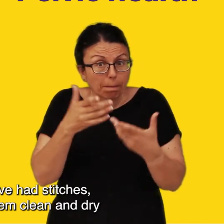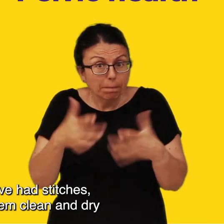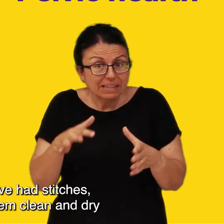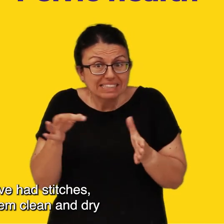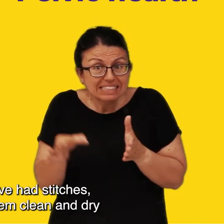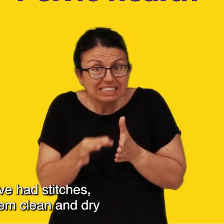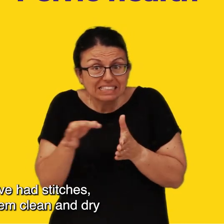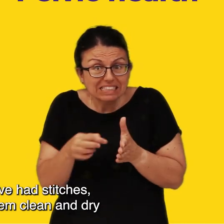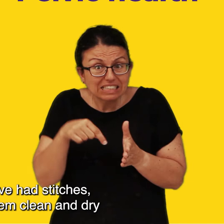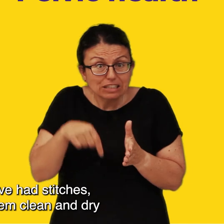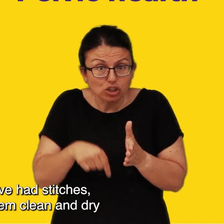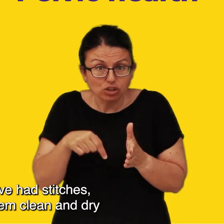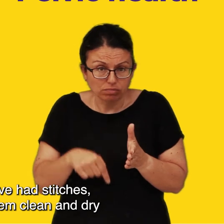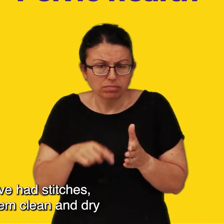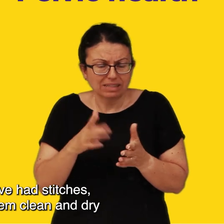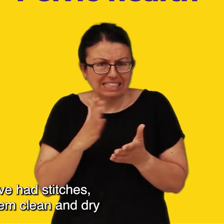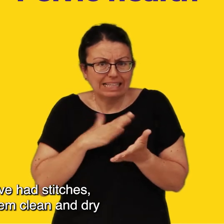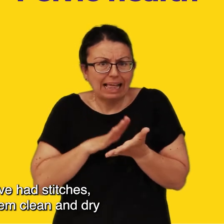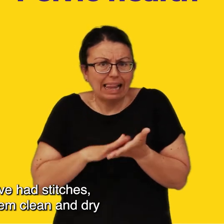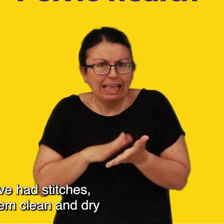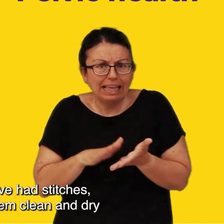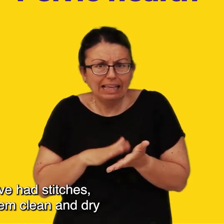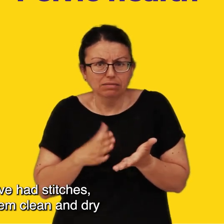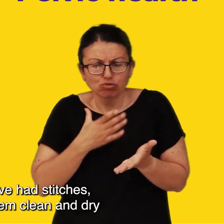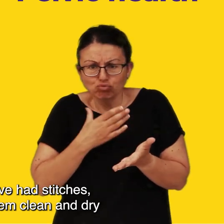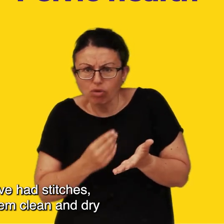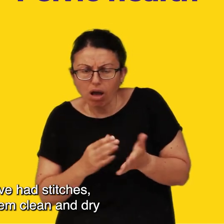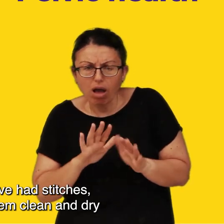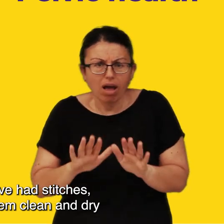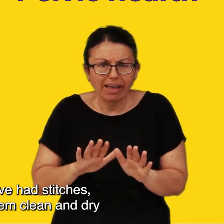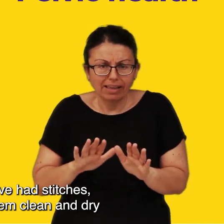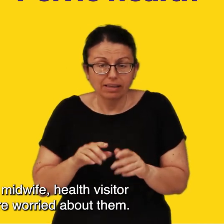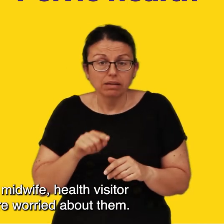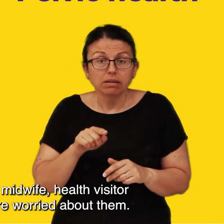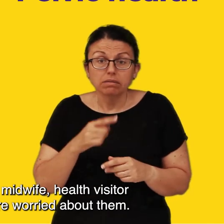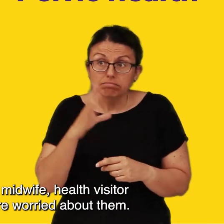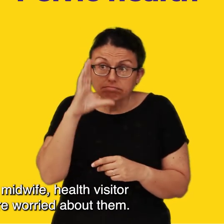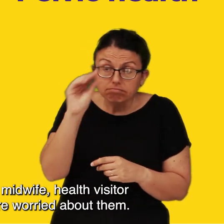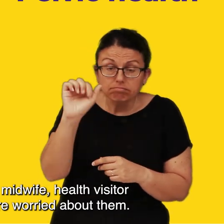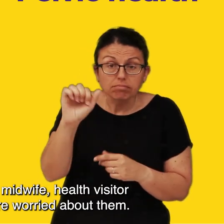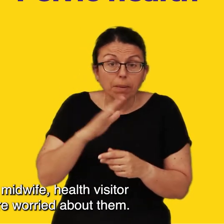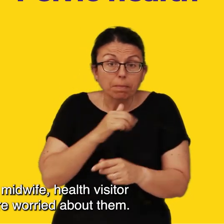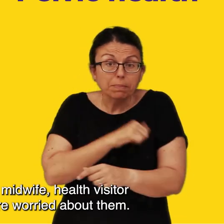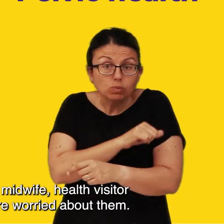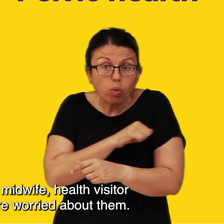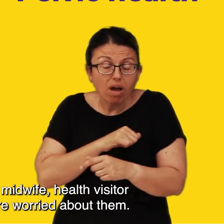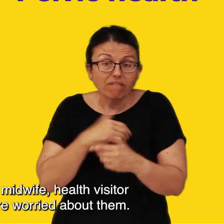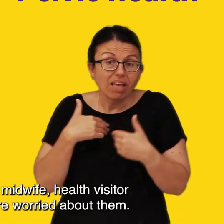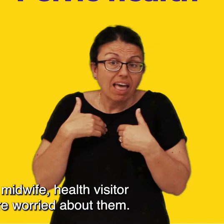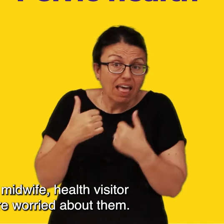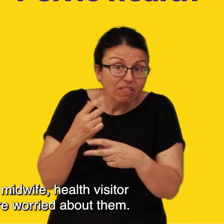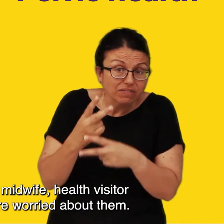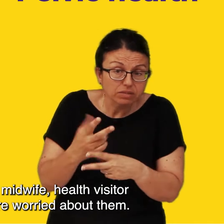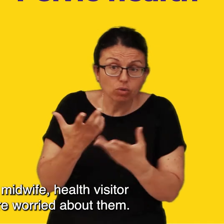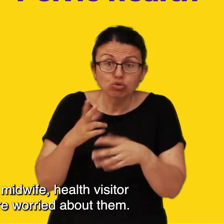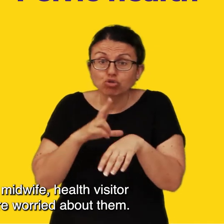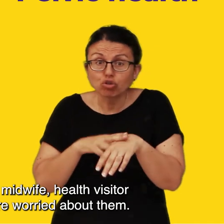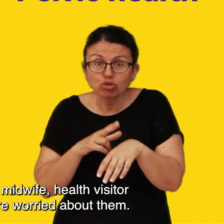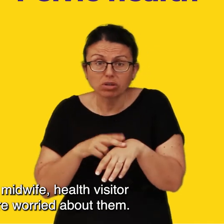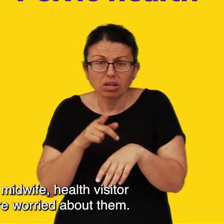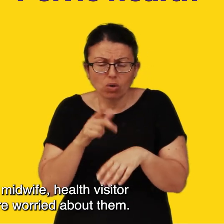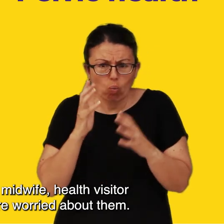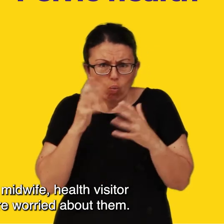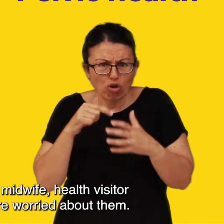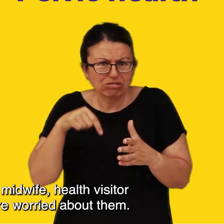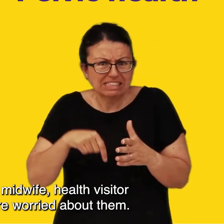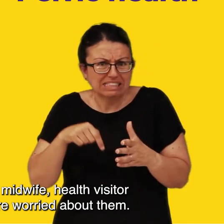If you've had stitches, keep them clean and dry. And tell your midwife, health visitor or GP